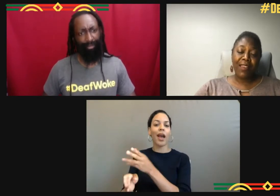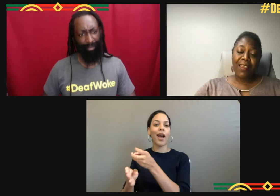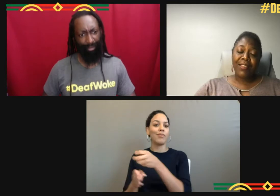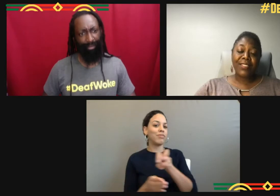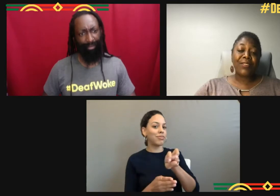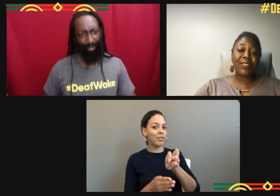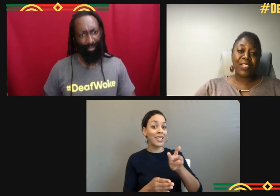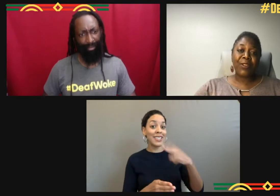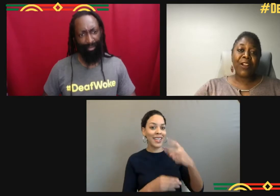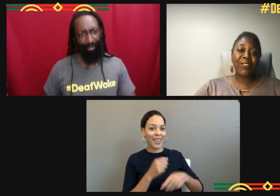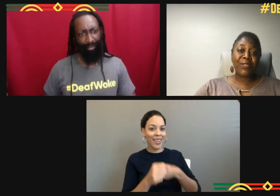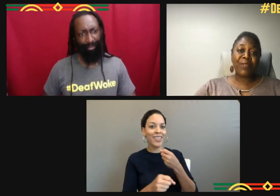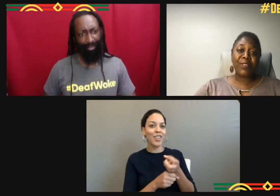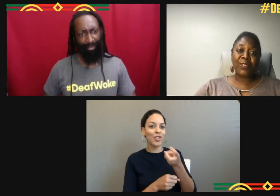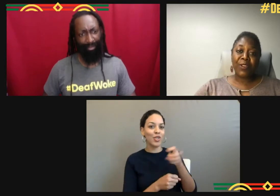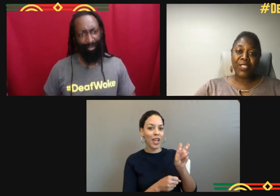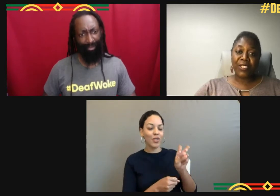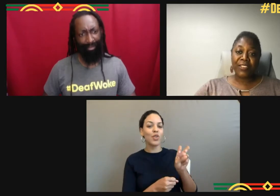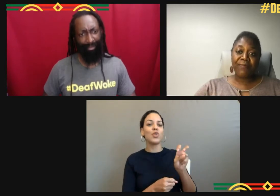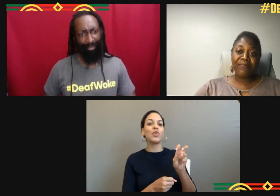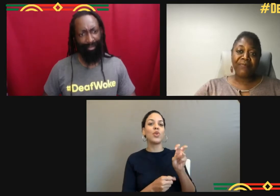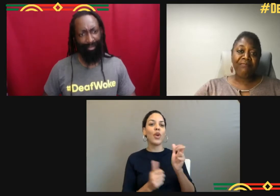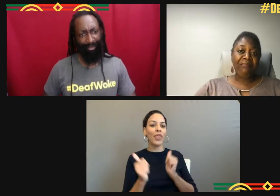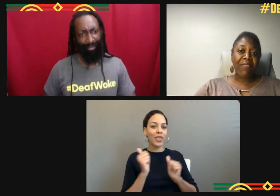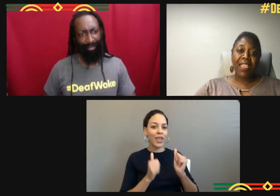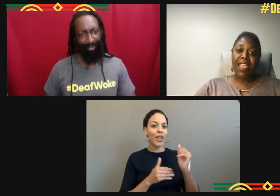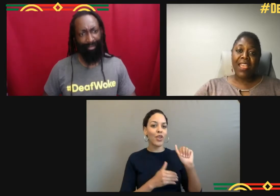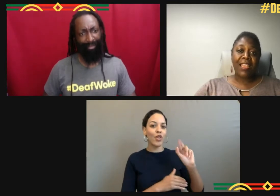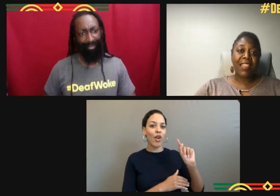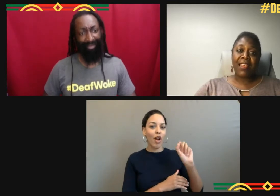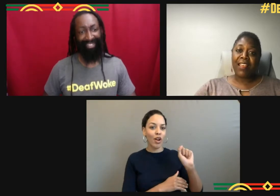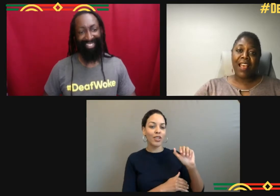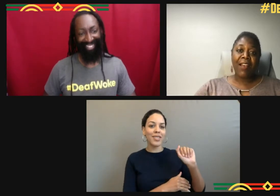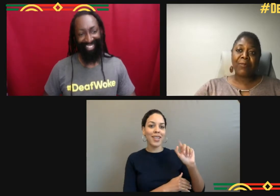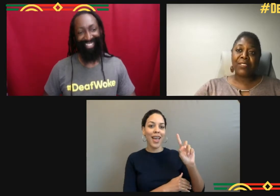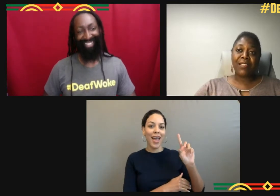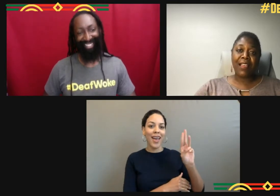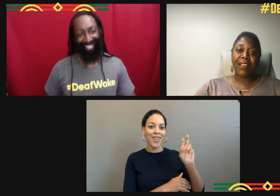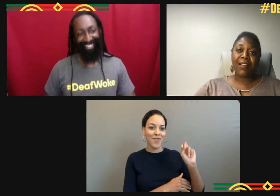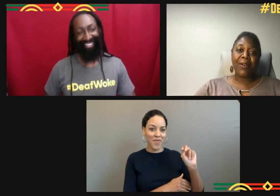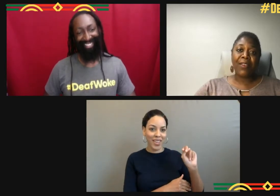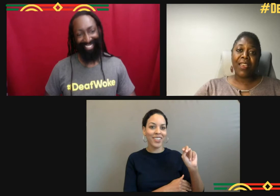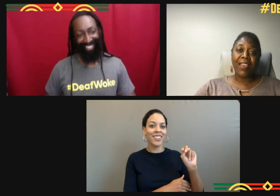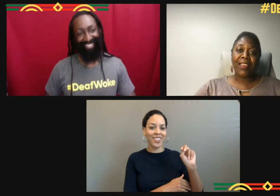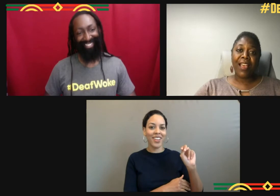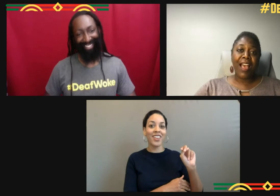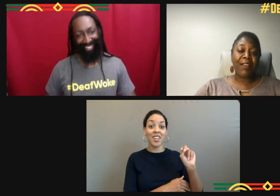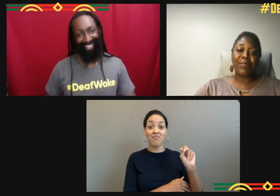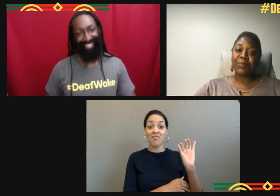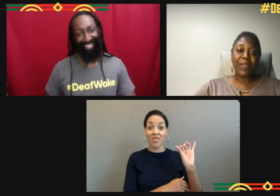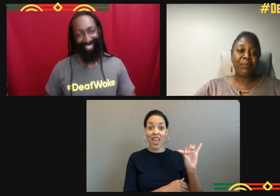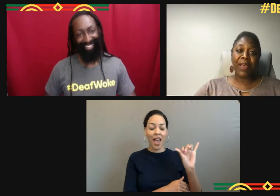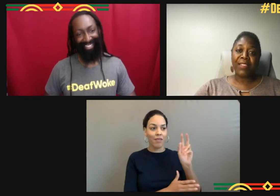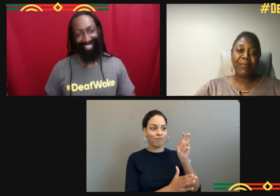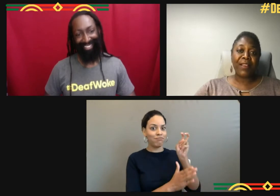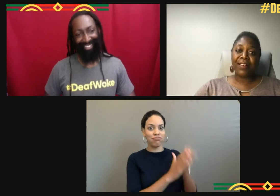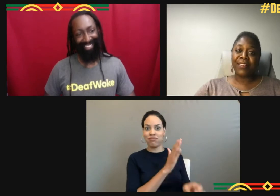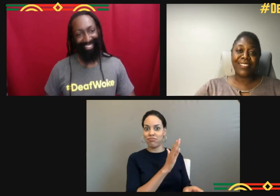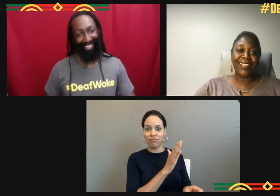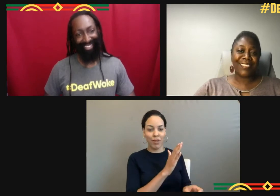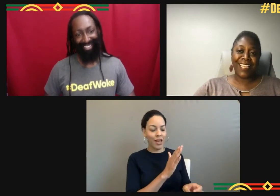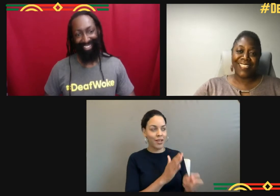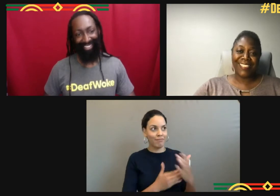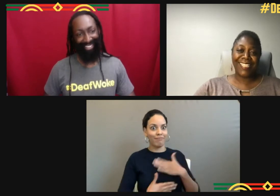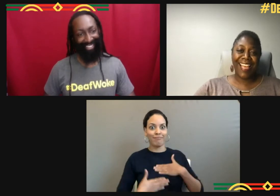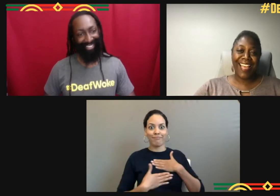Howard to theater arts administration. And I was like, okay, I was bit by the